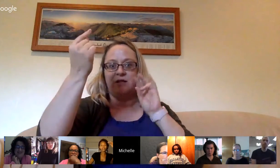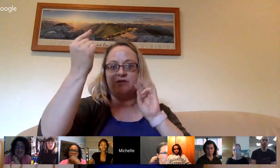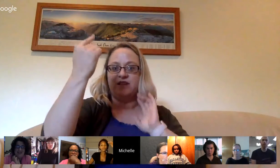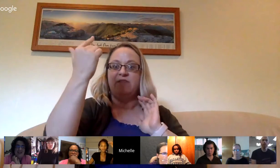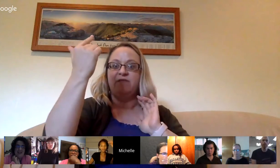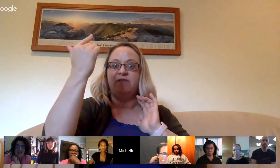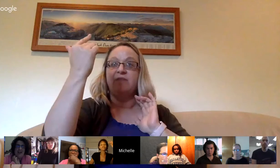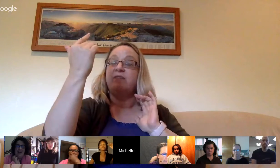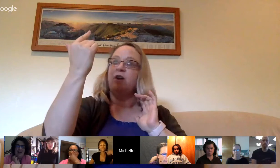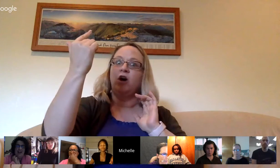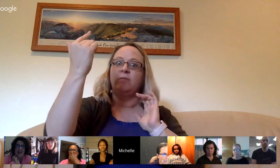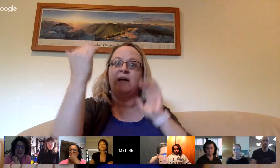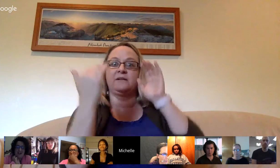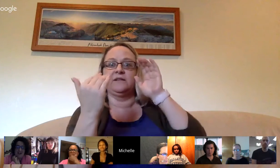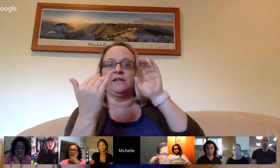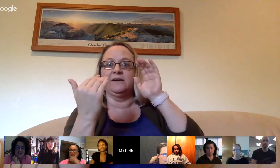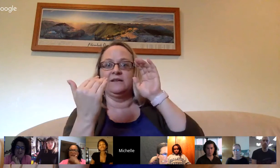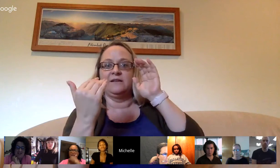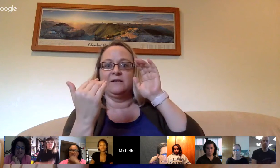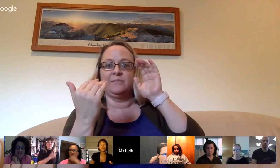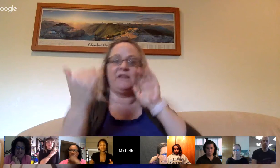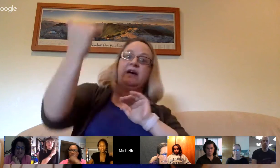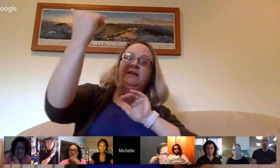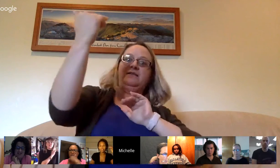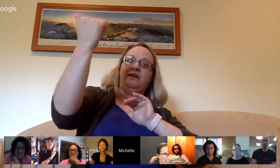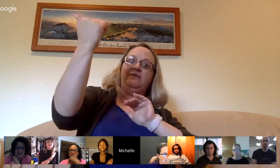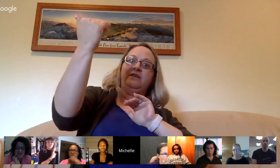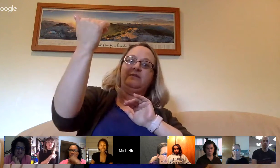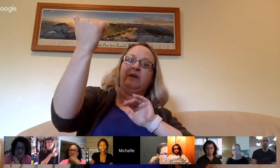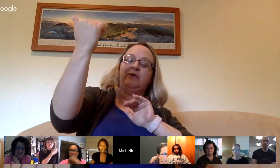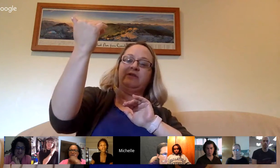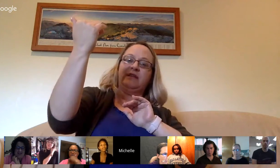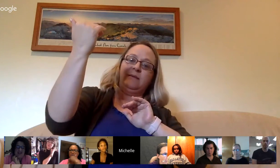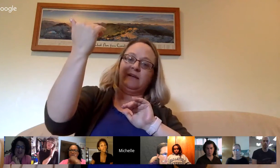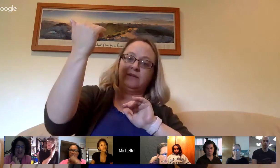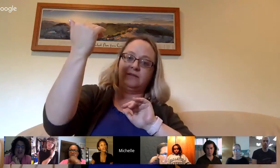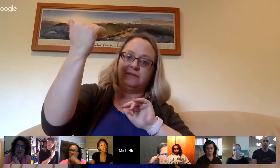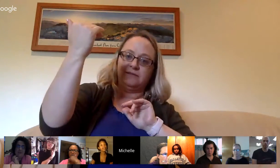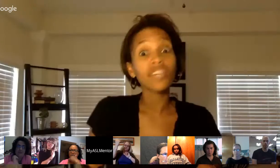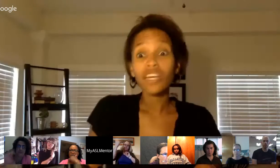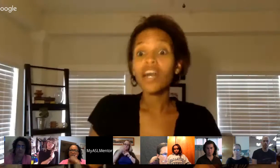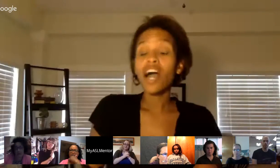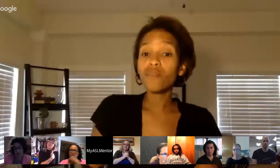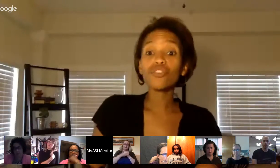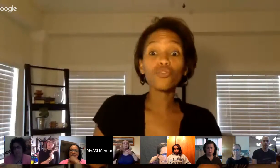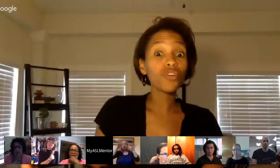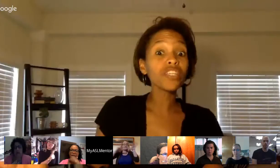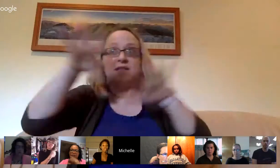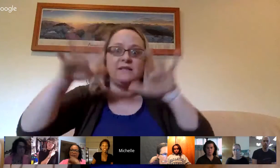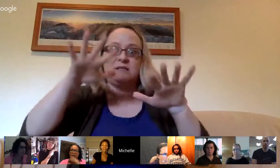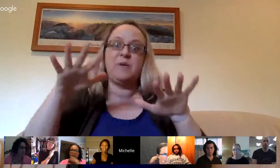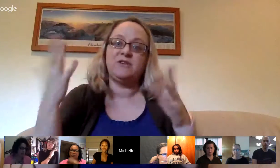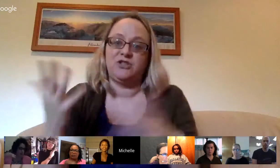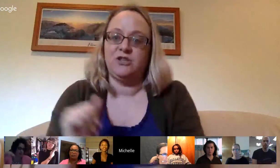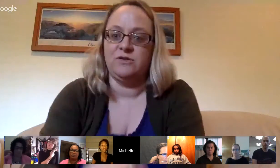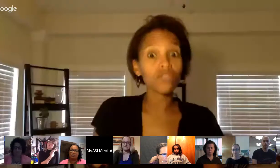put $1.75, and then automatically by that you have this power dynamic. Yeah.